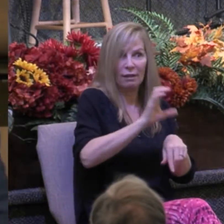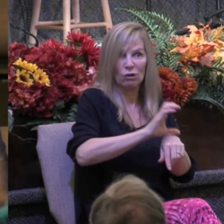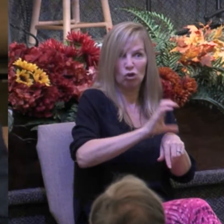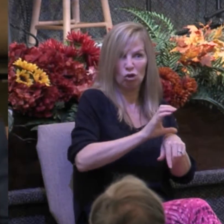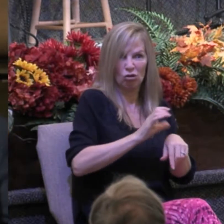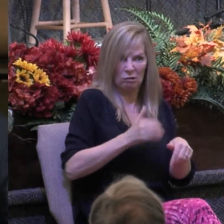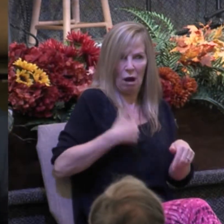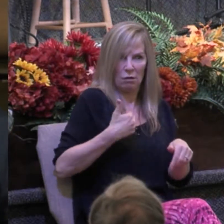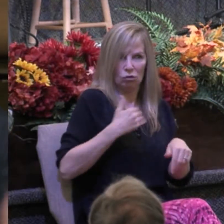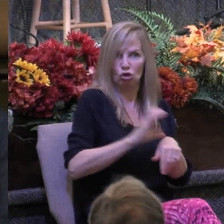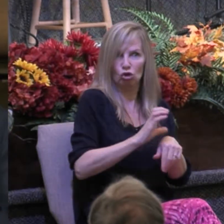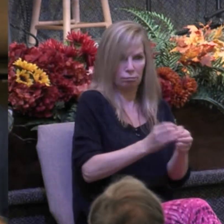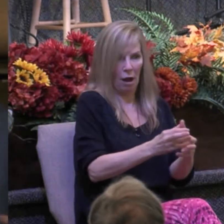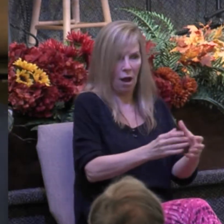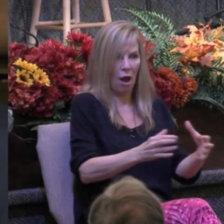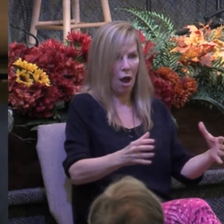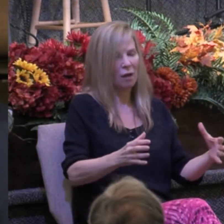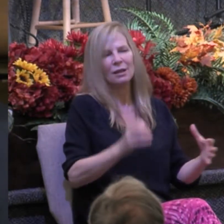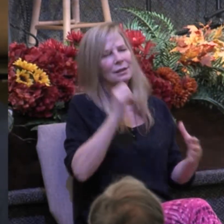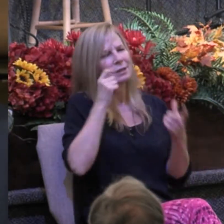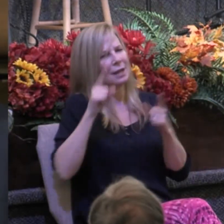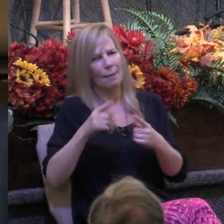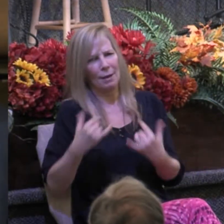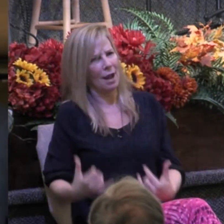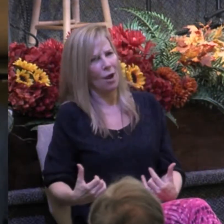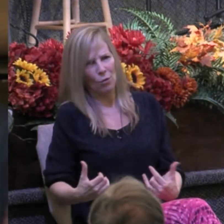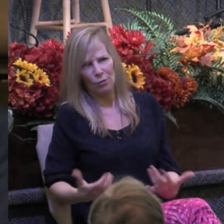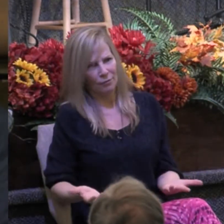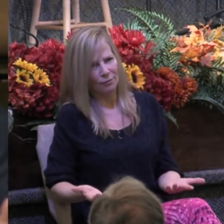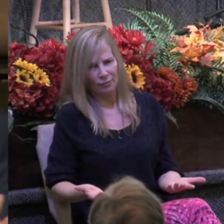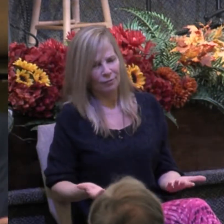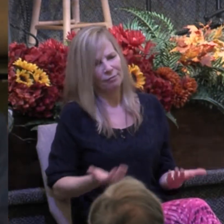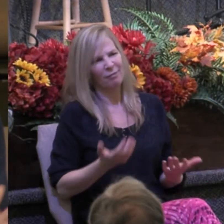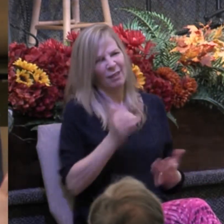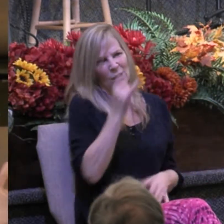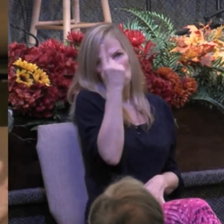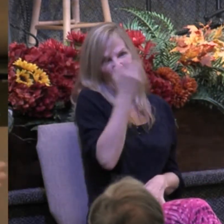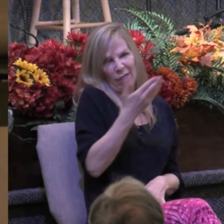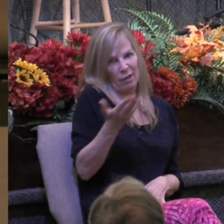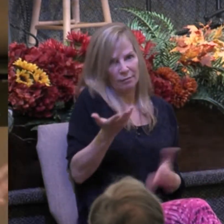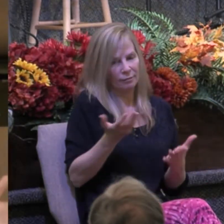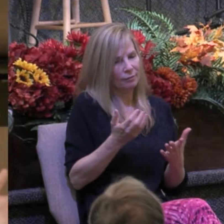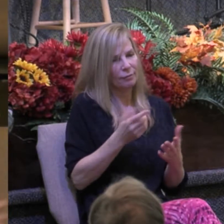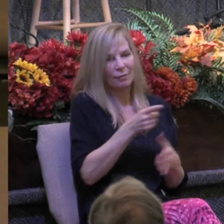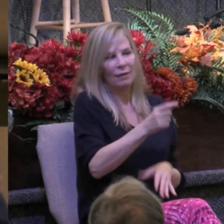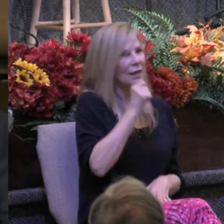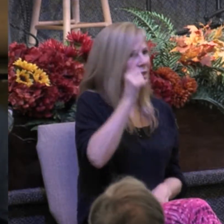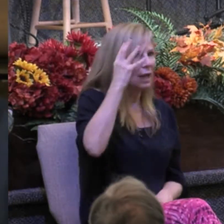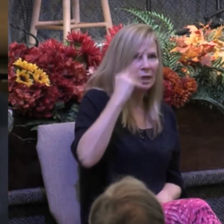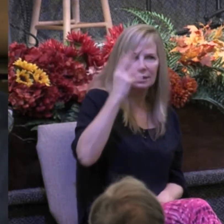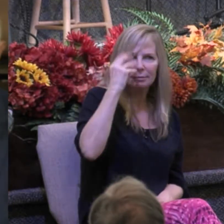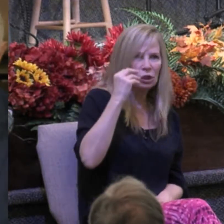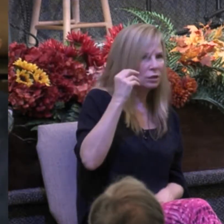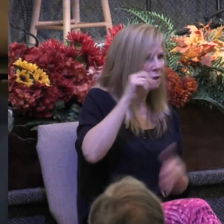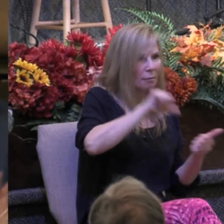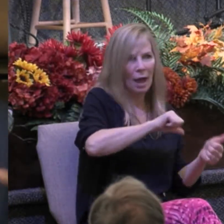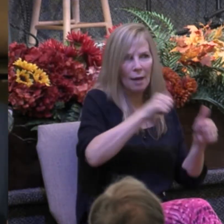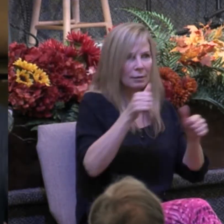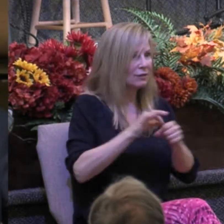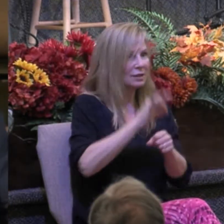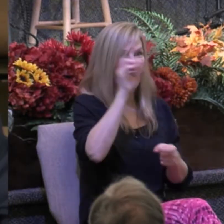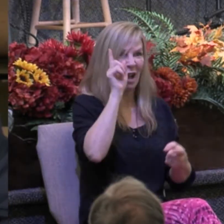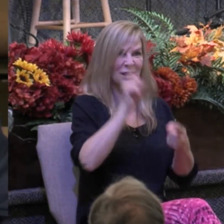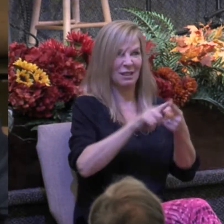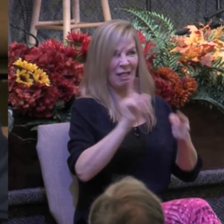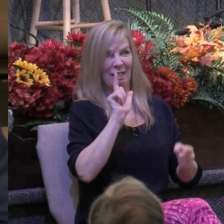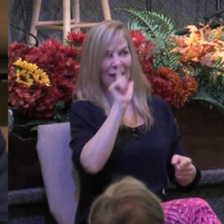not take place now. We're not in a transitional period. This is one of those things. They did not experience the baptism with the Spirit until